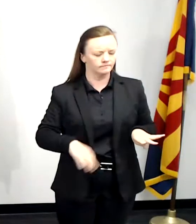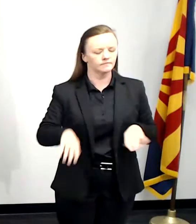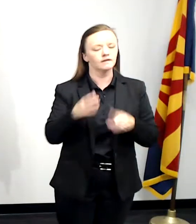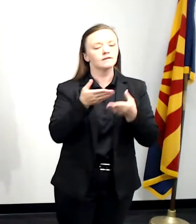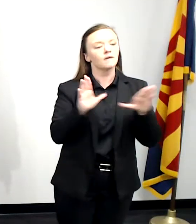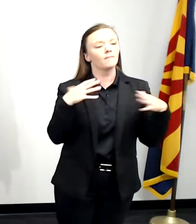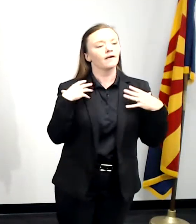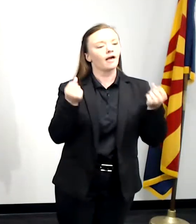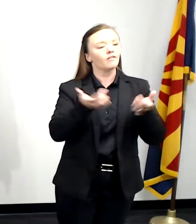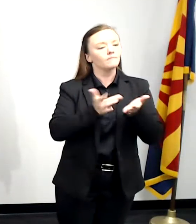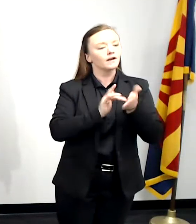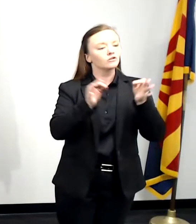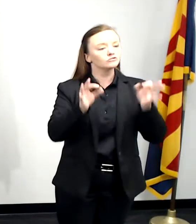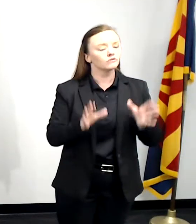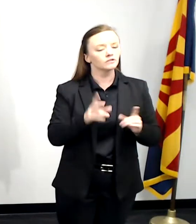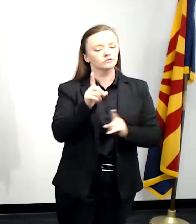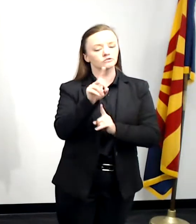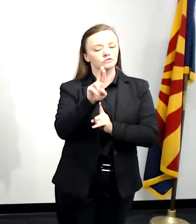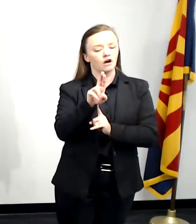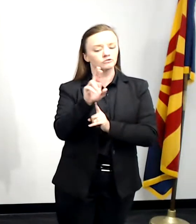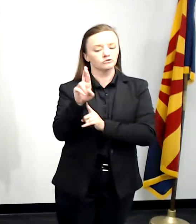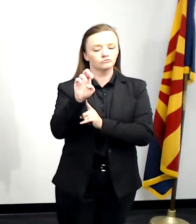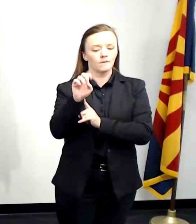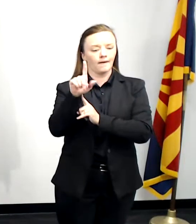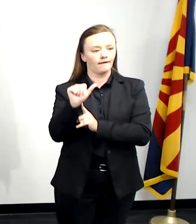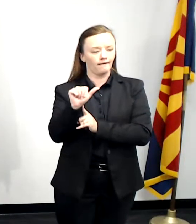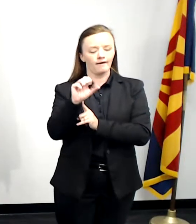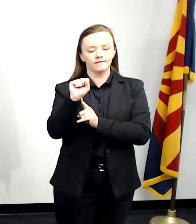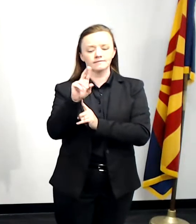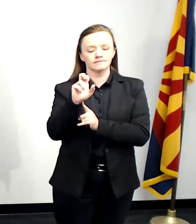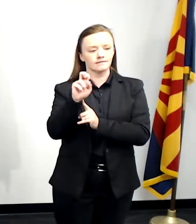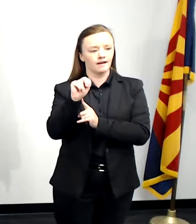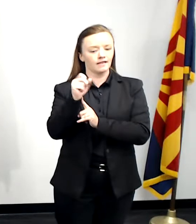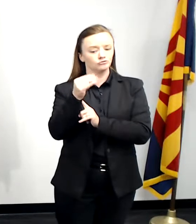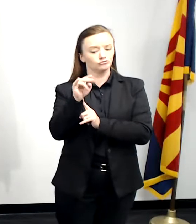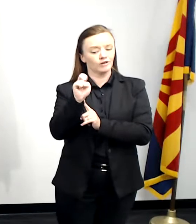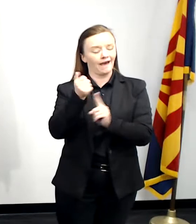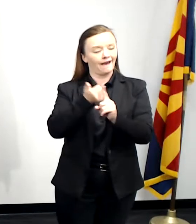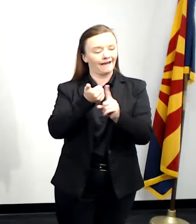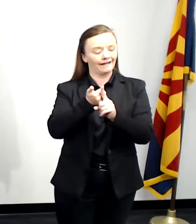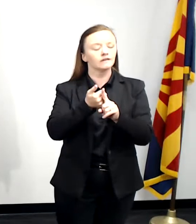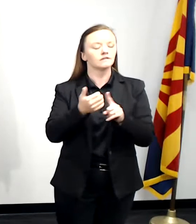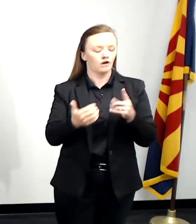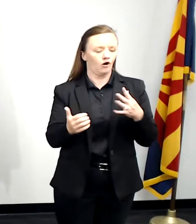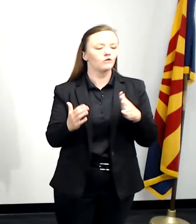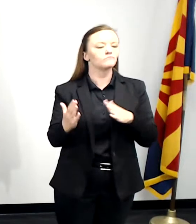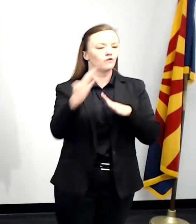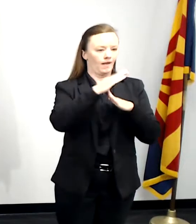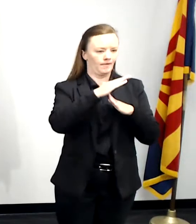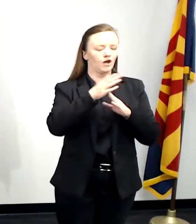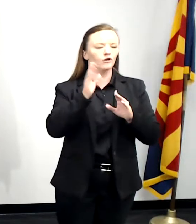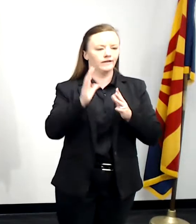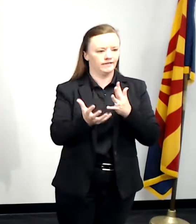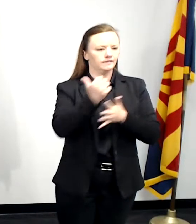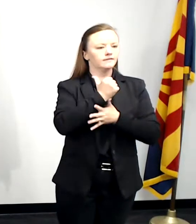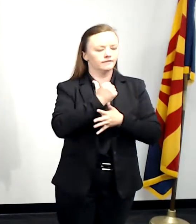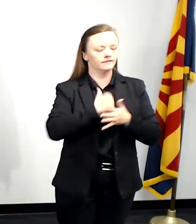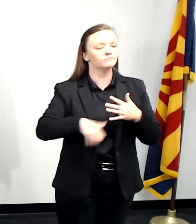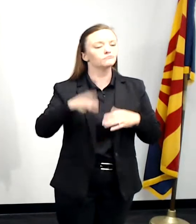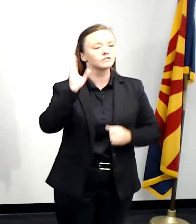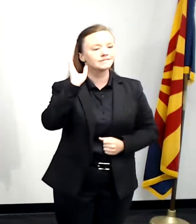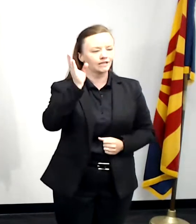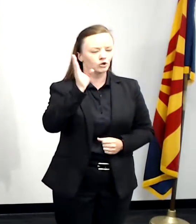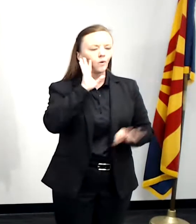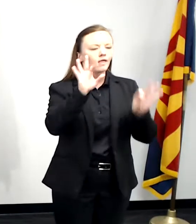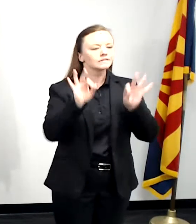Rebecca Sunenshine, will be our primary presenter and spokesperson today on this. She'll have an explanation of the Epi